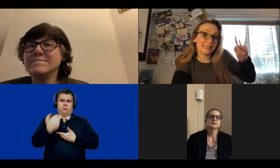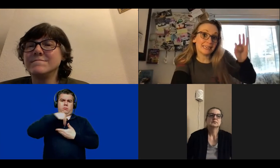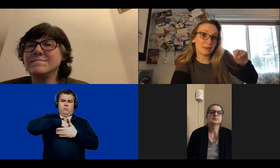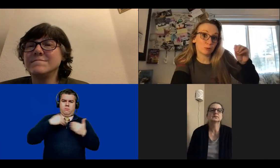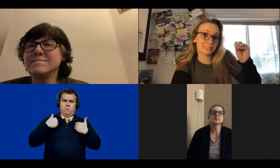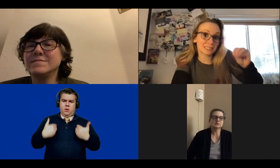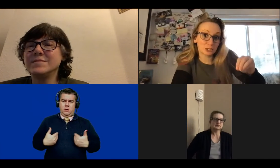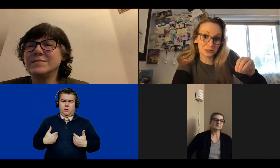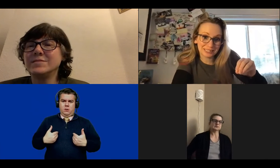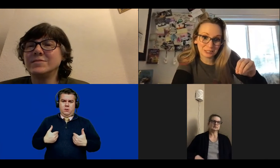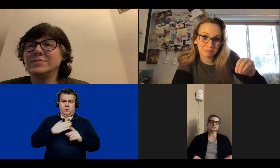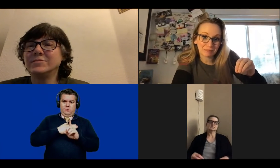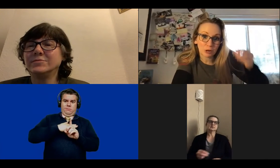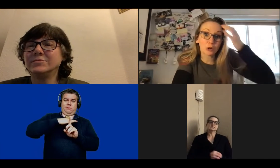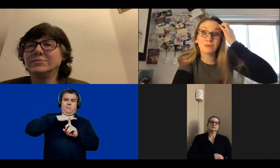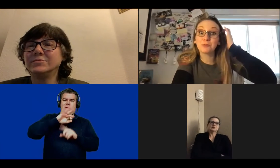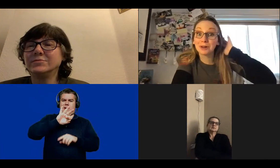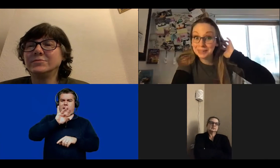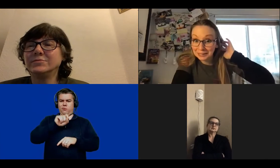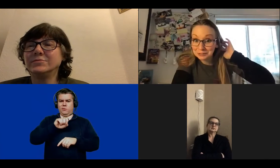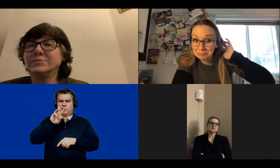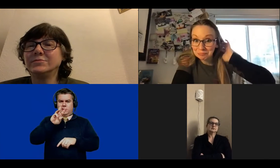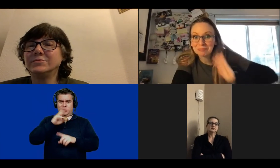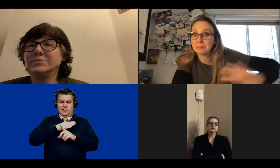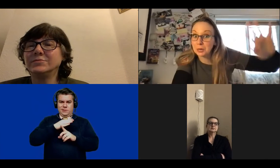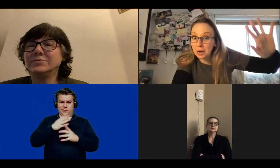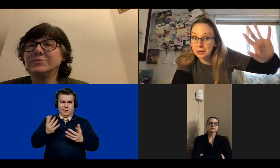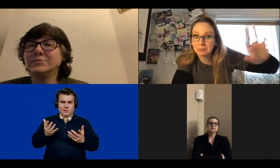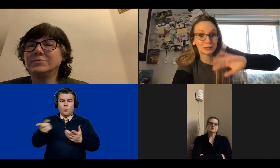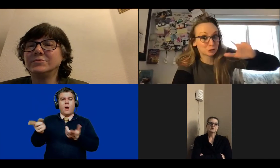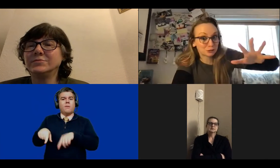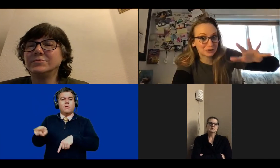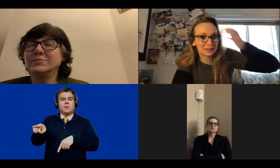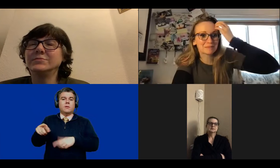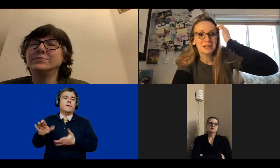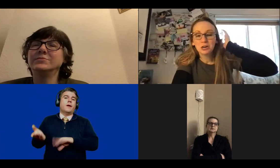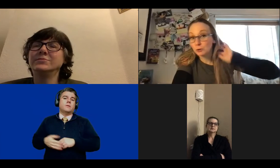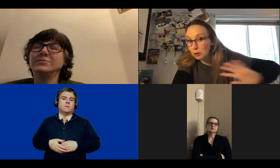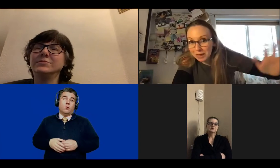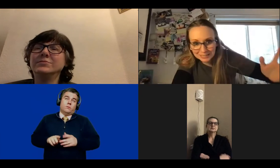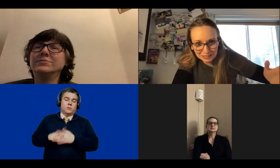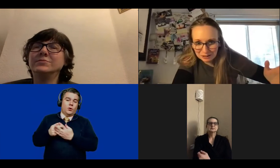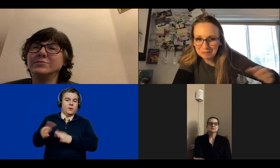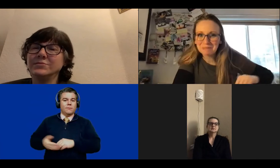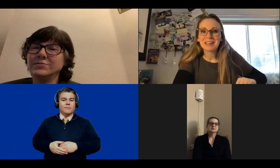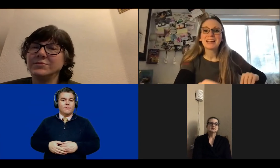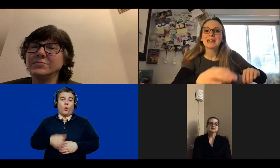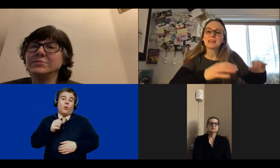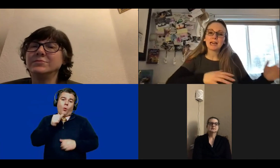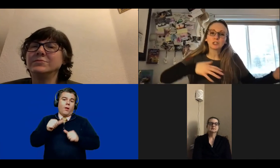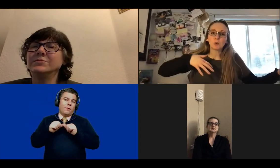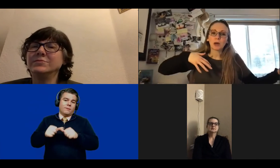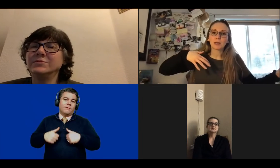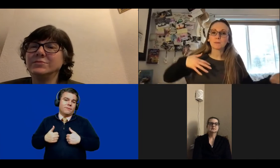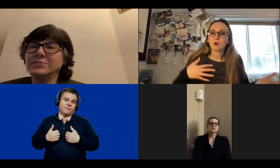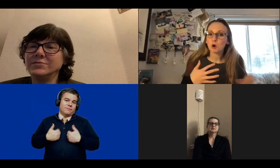at 98.6 degrees? I'll give you one guess. They die, or they start to die, or they don't last that long.